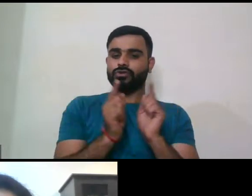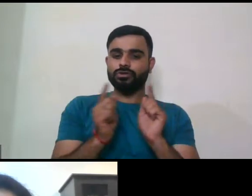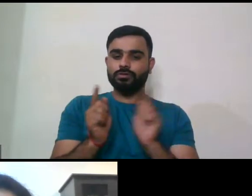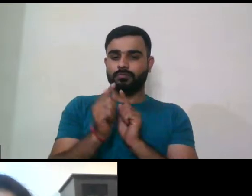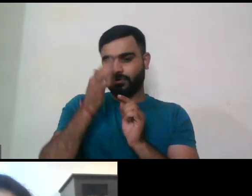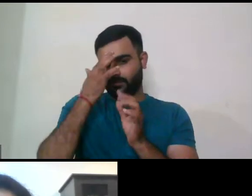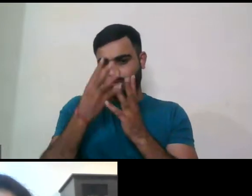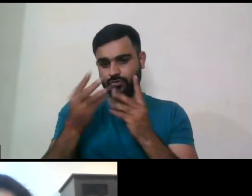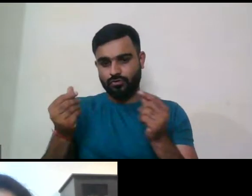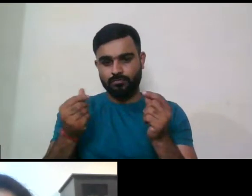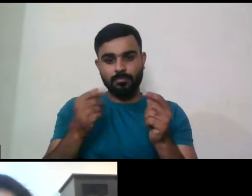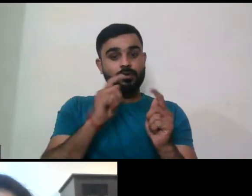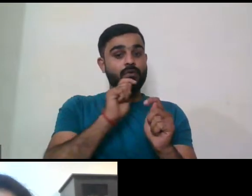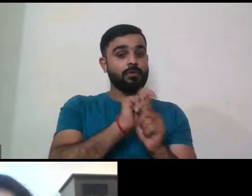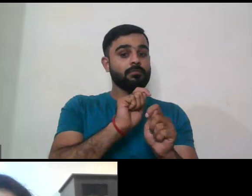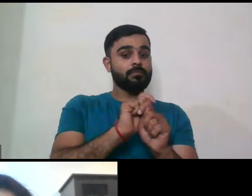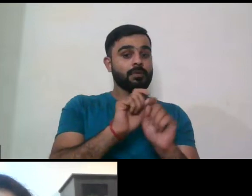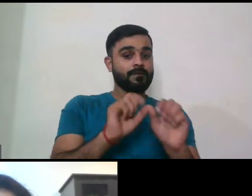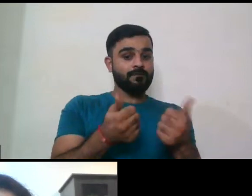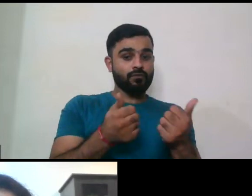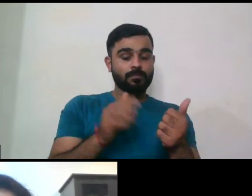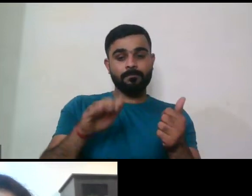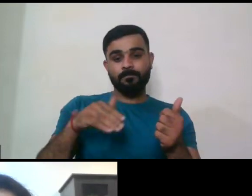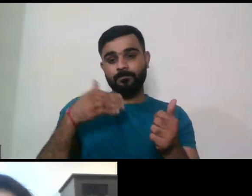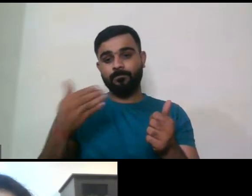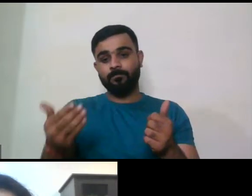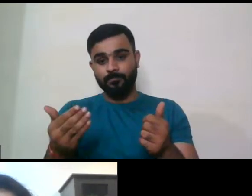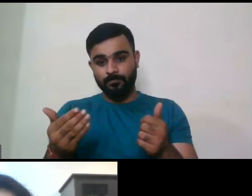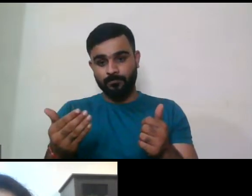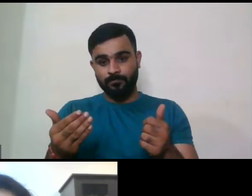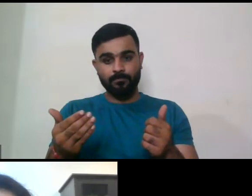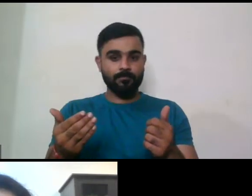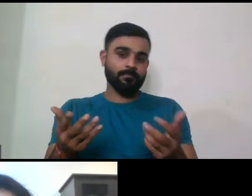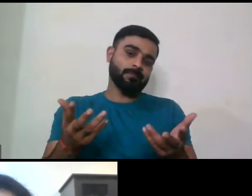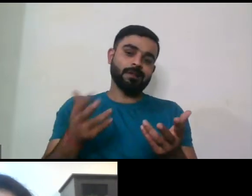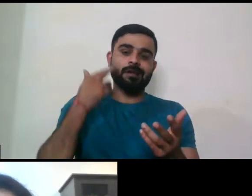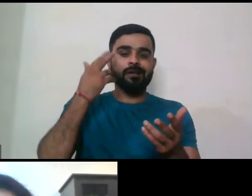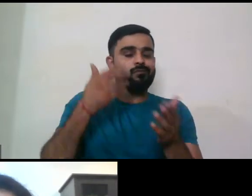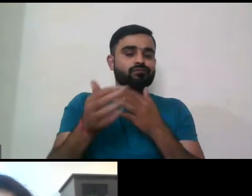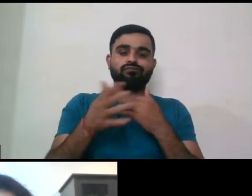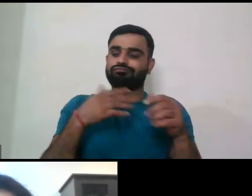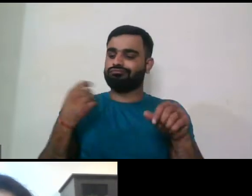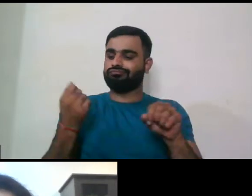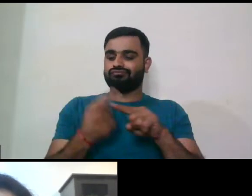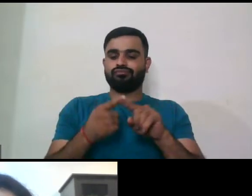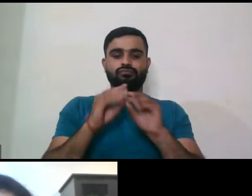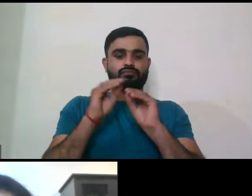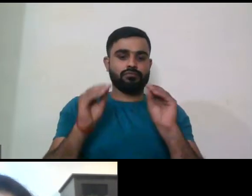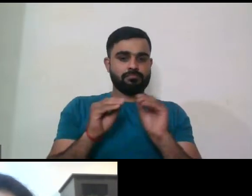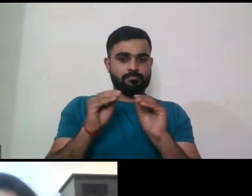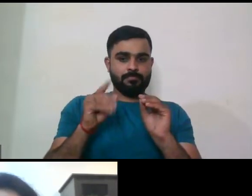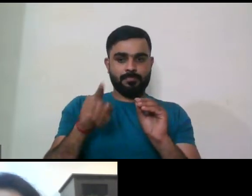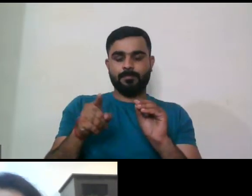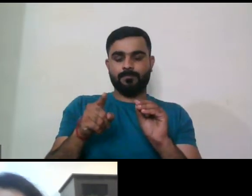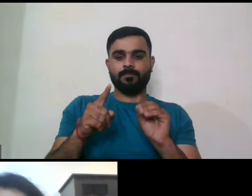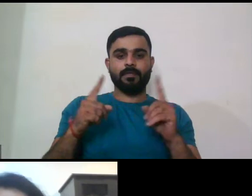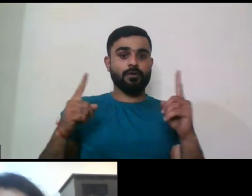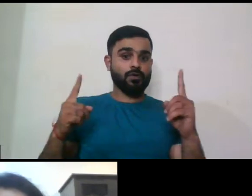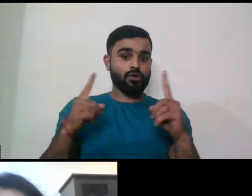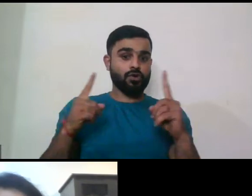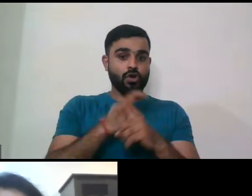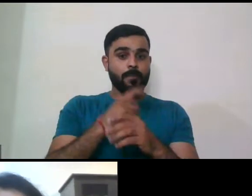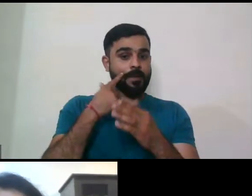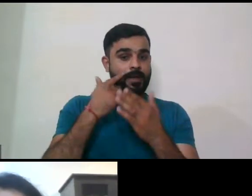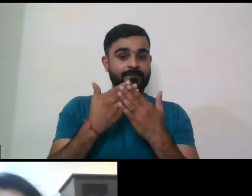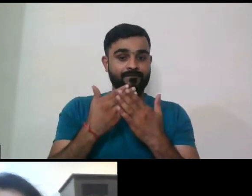might be more workable than this. There is no magic bullet solution. This is a complex institution.